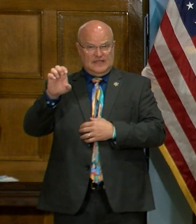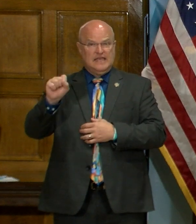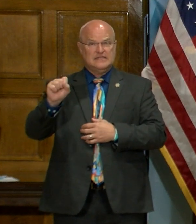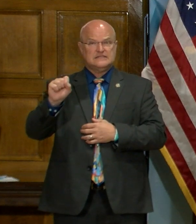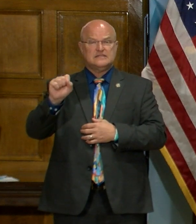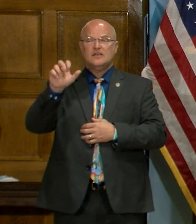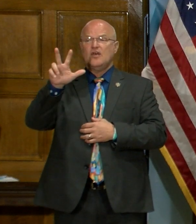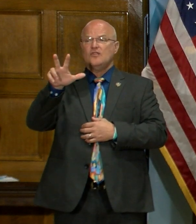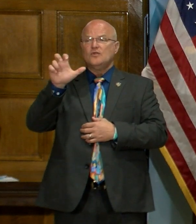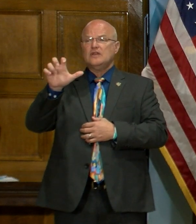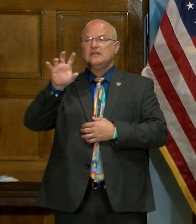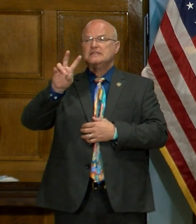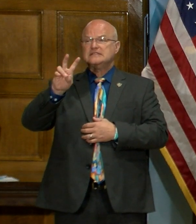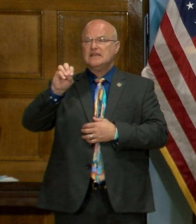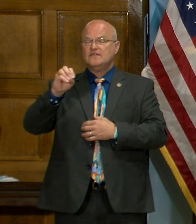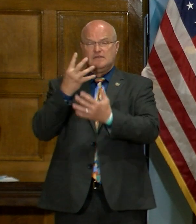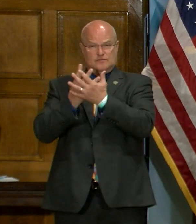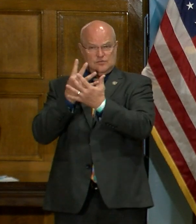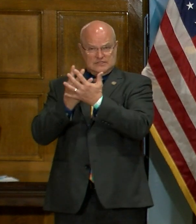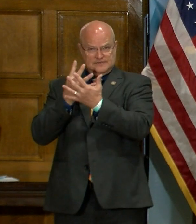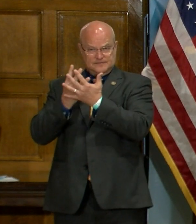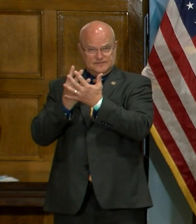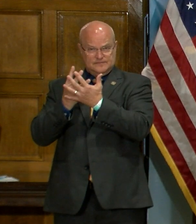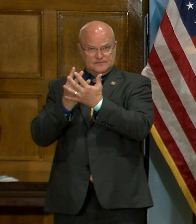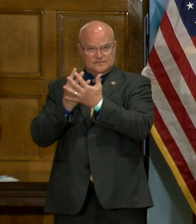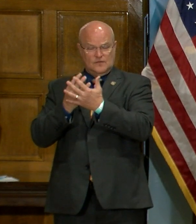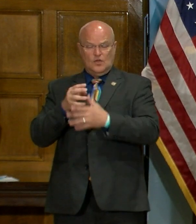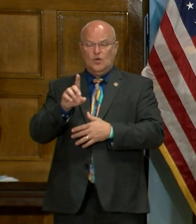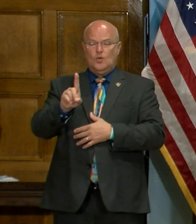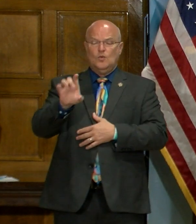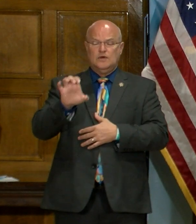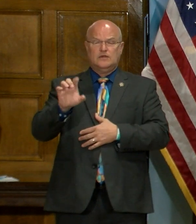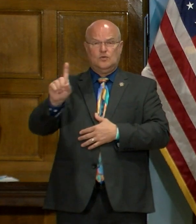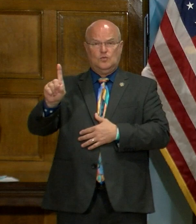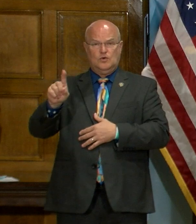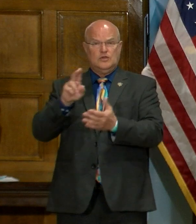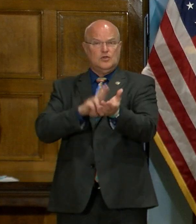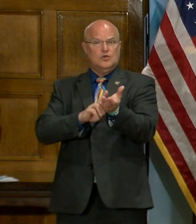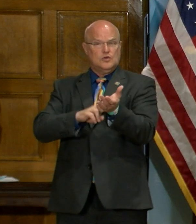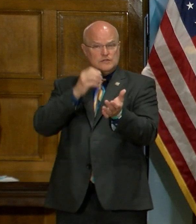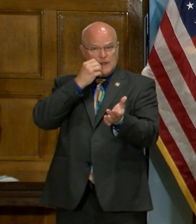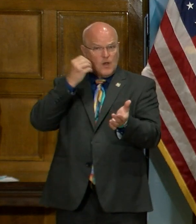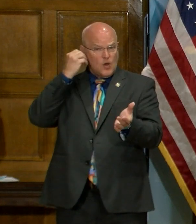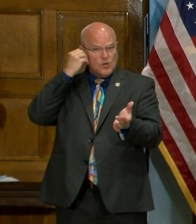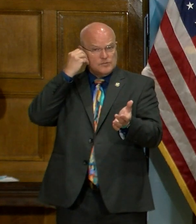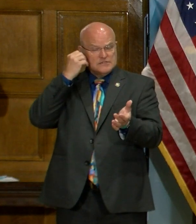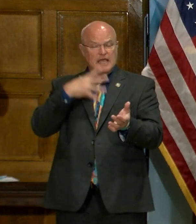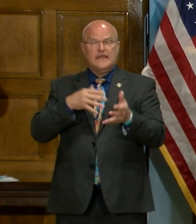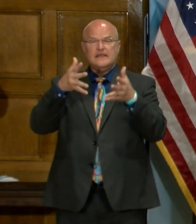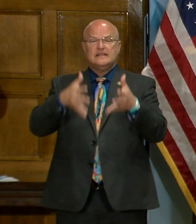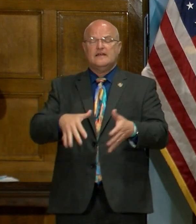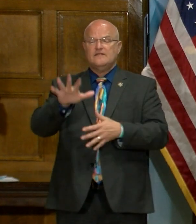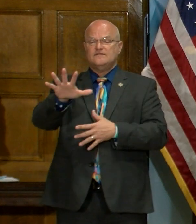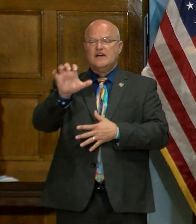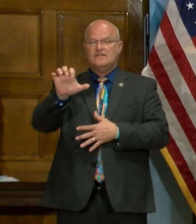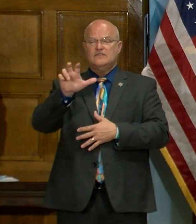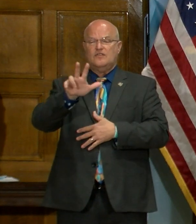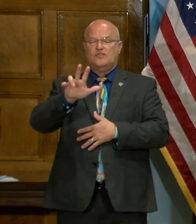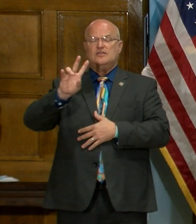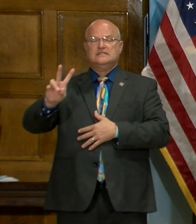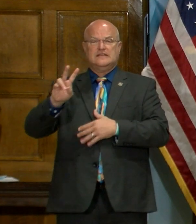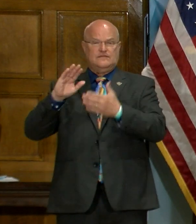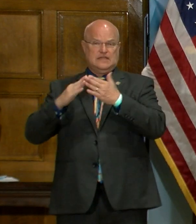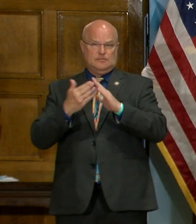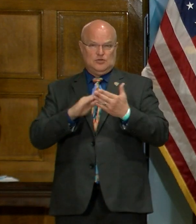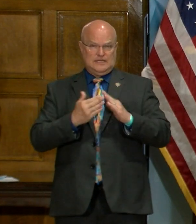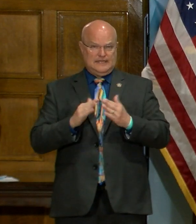cases, 370 are correctional, 101 are in nursing homes, and 537 are in